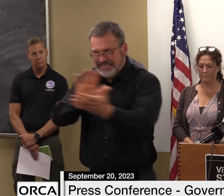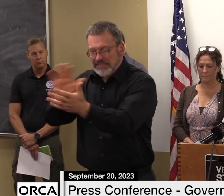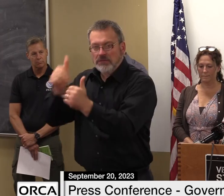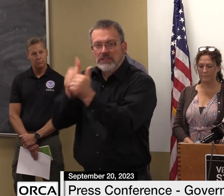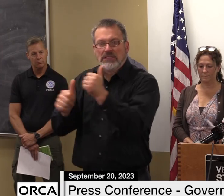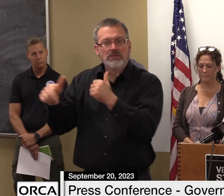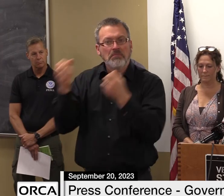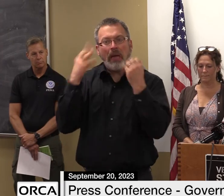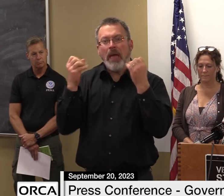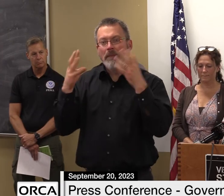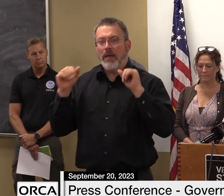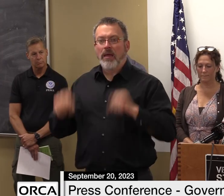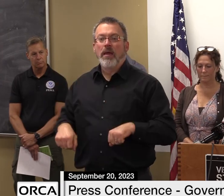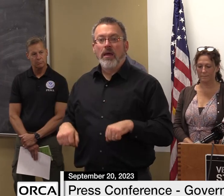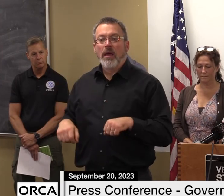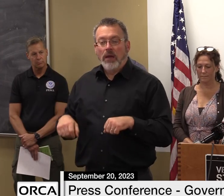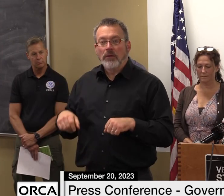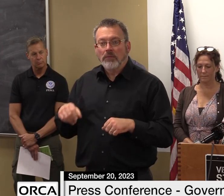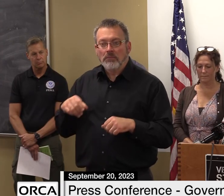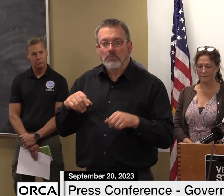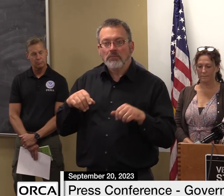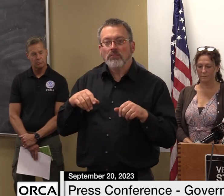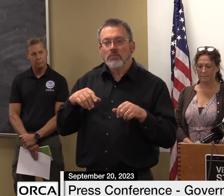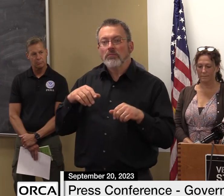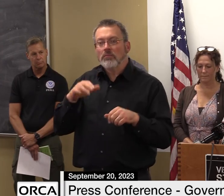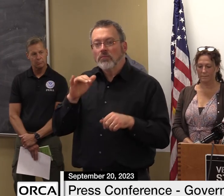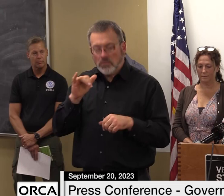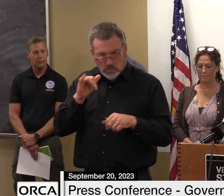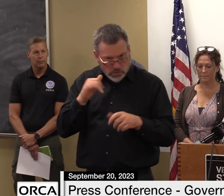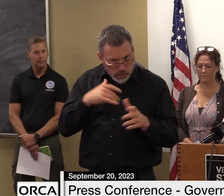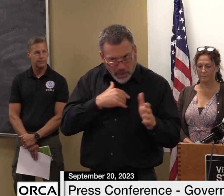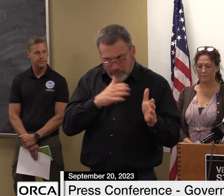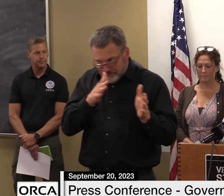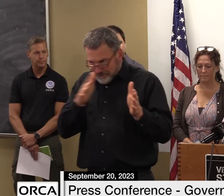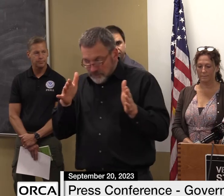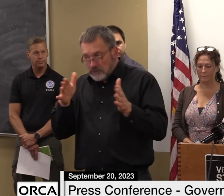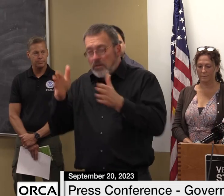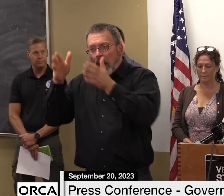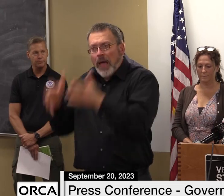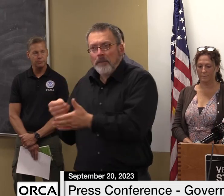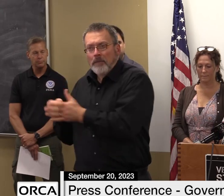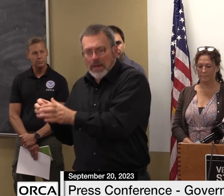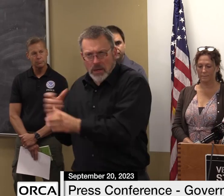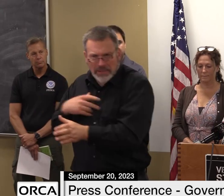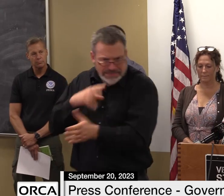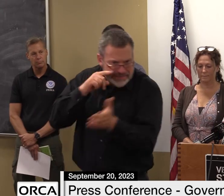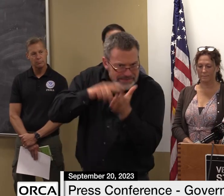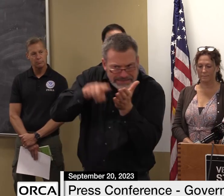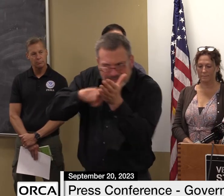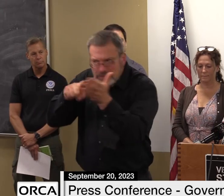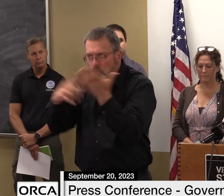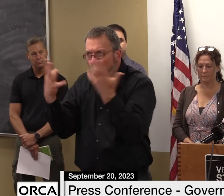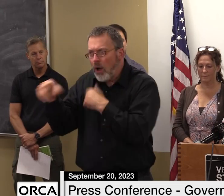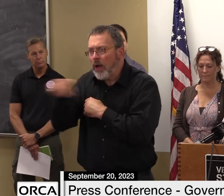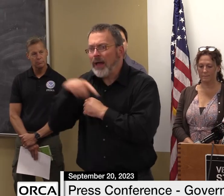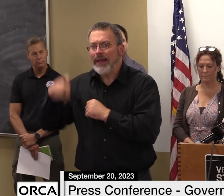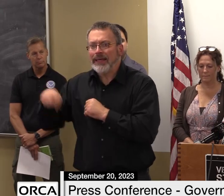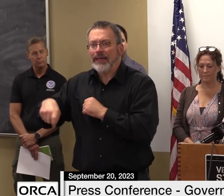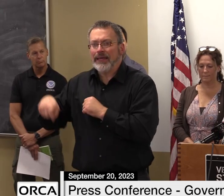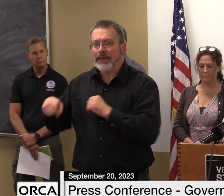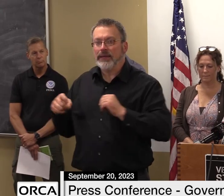committing the entire $20 million. But now that employers have had several weeks to apply, we know there's